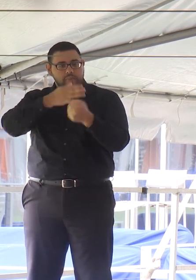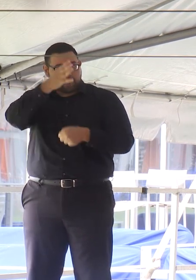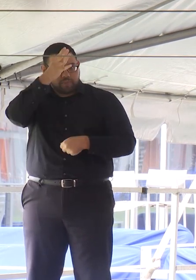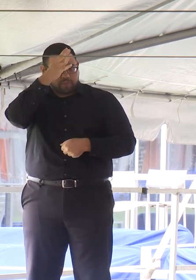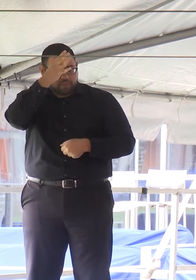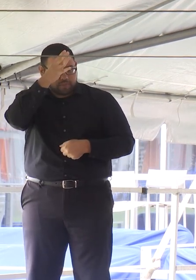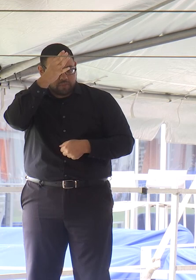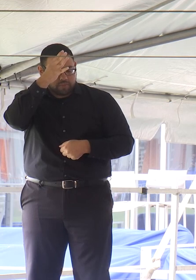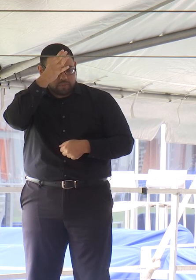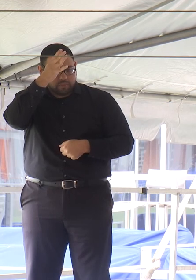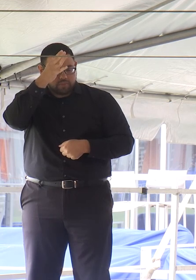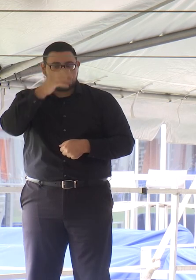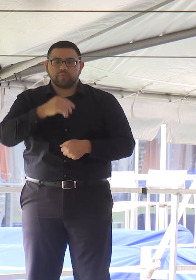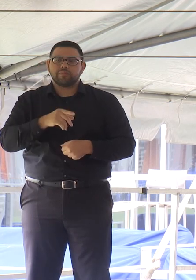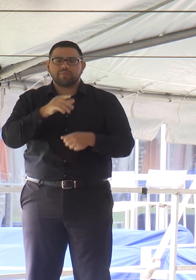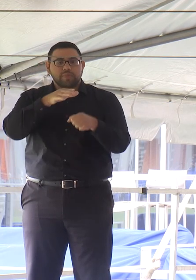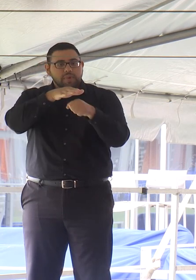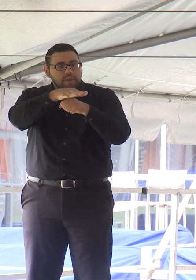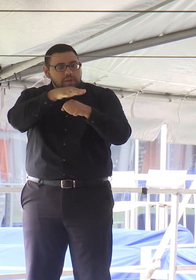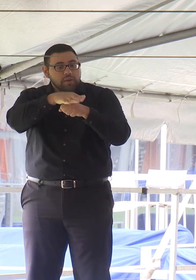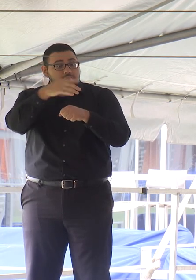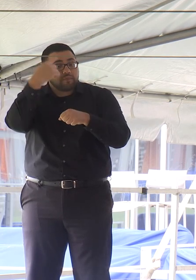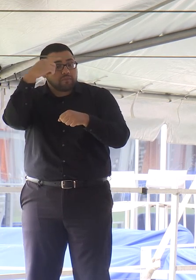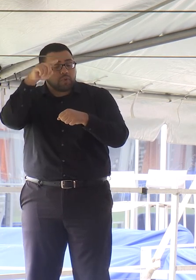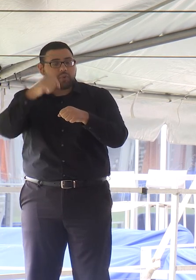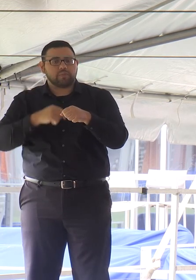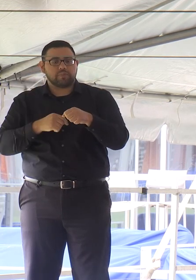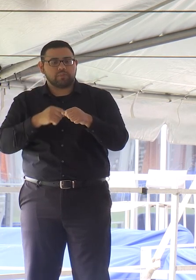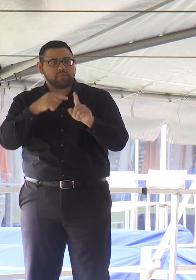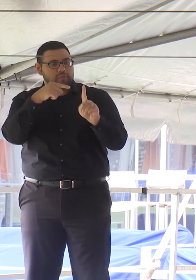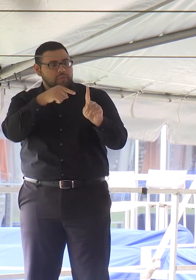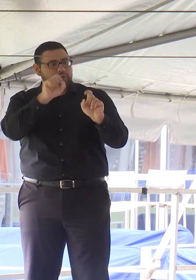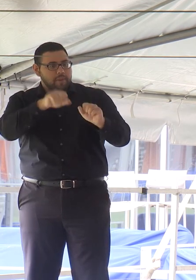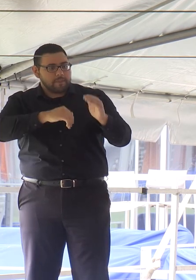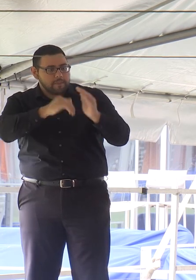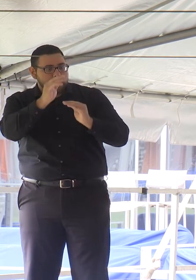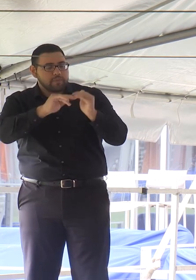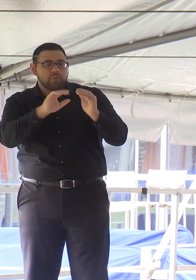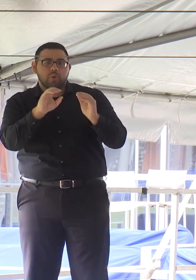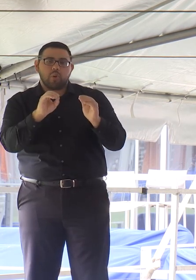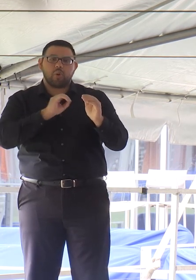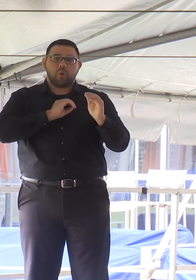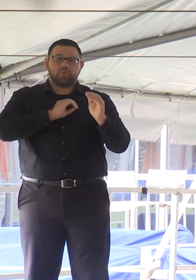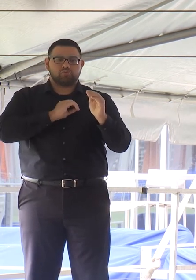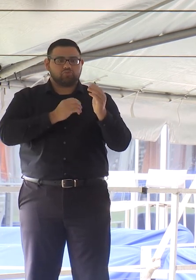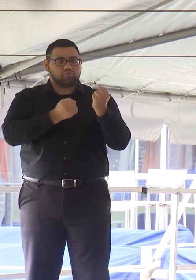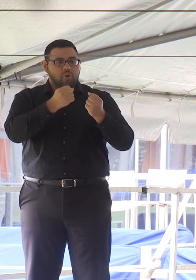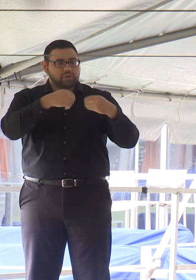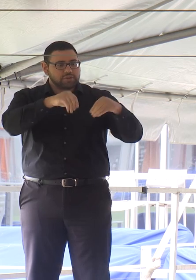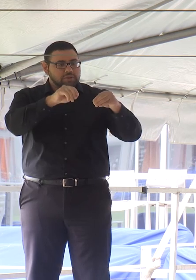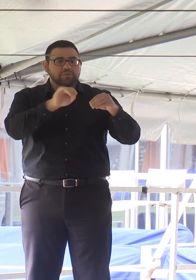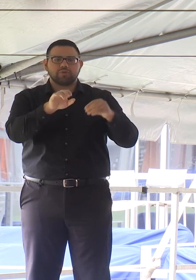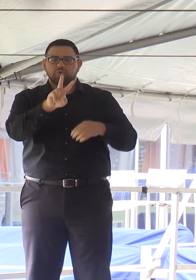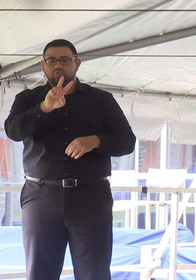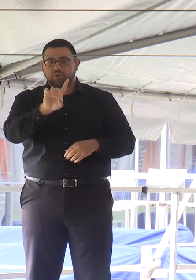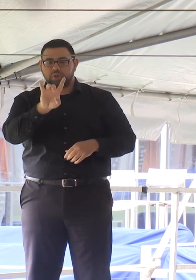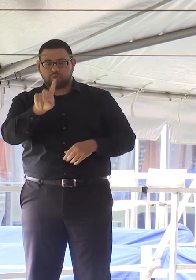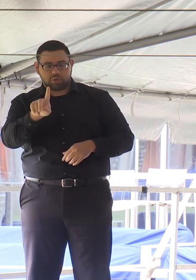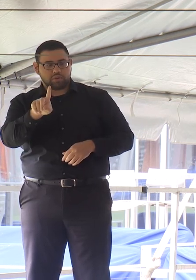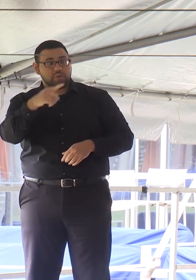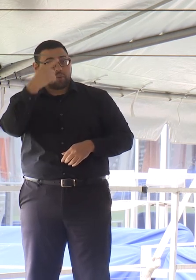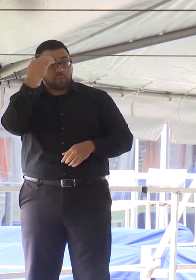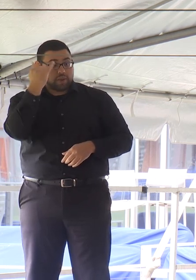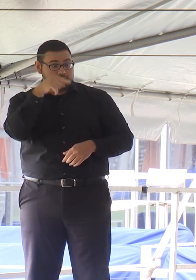father enough that he could build his own dealership on 281. And it's because of